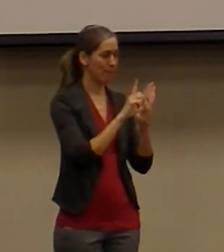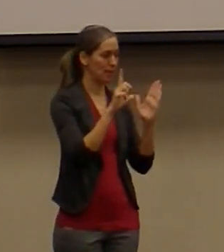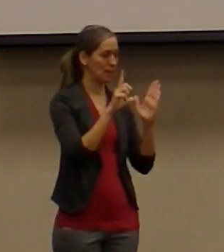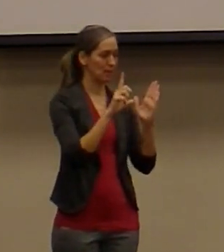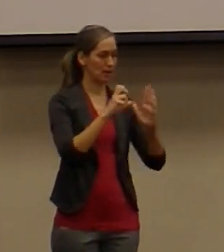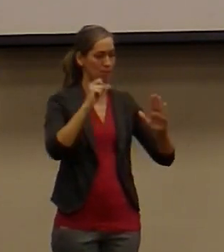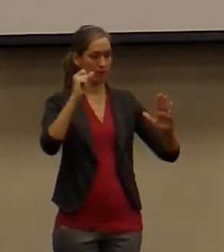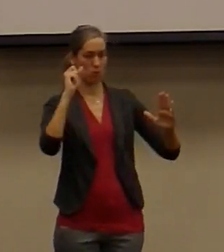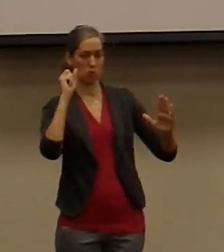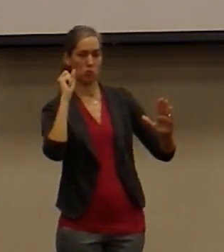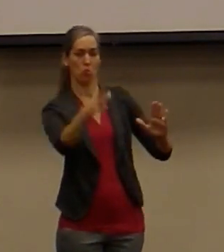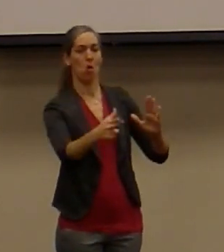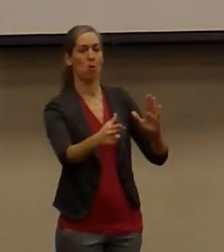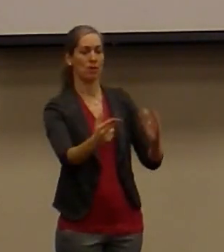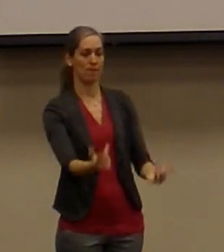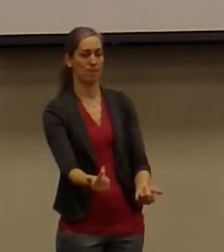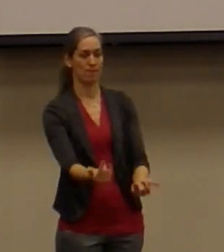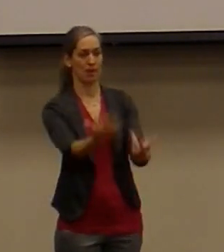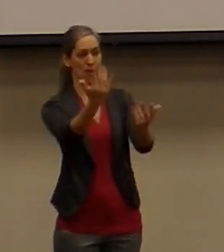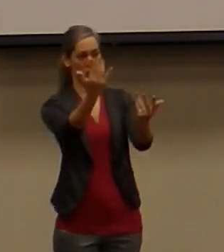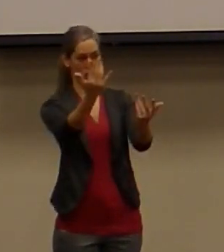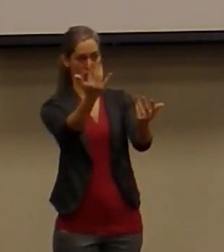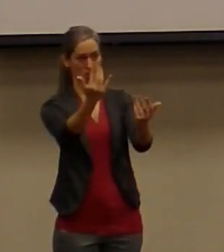into a blazing furnace.